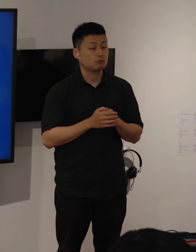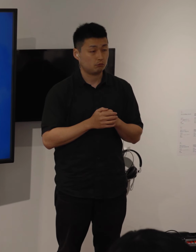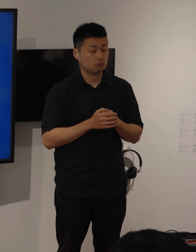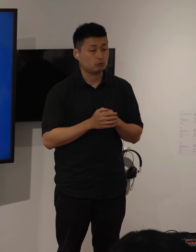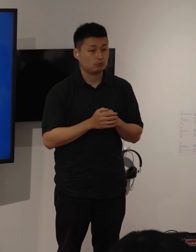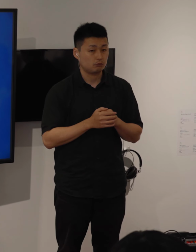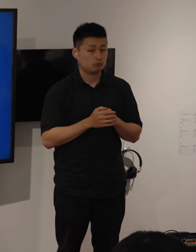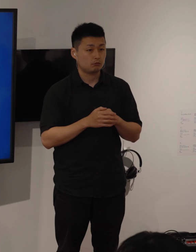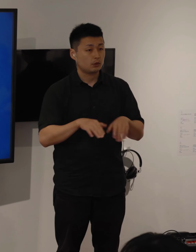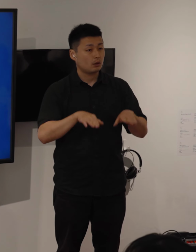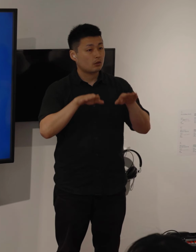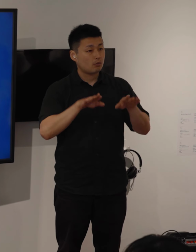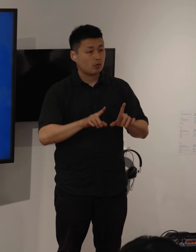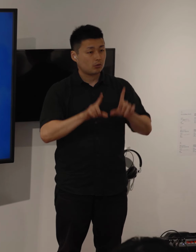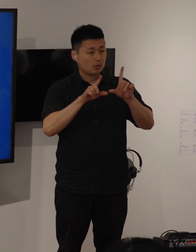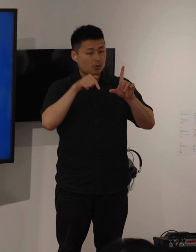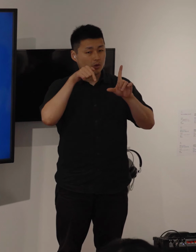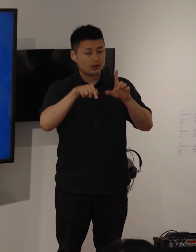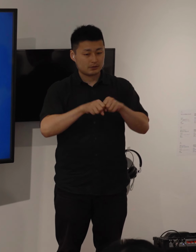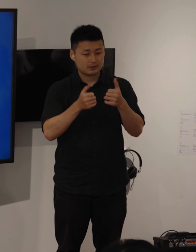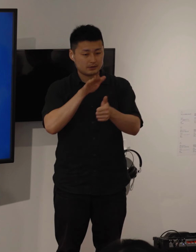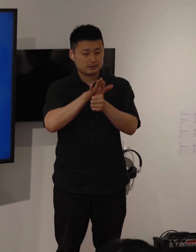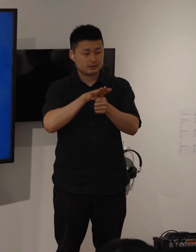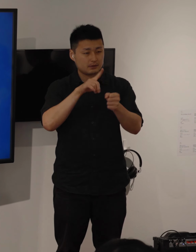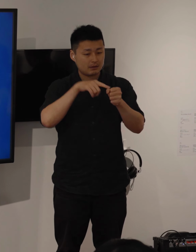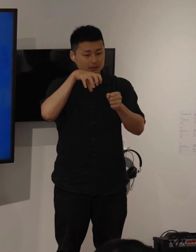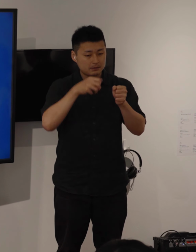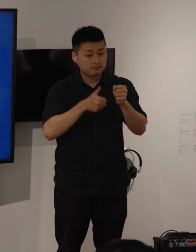that support 4 of the artists in the exhibition.